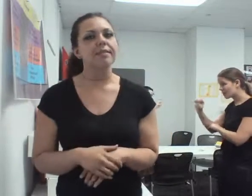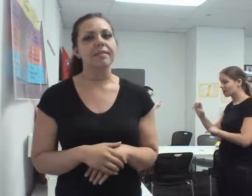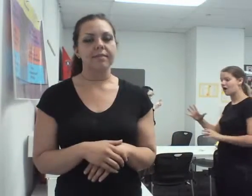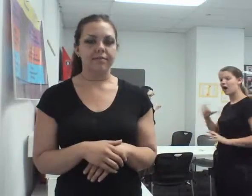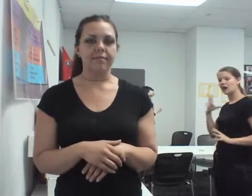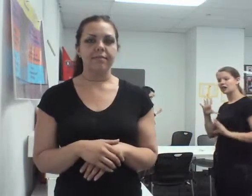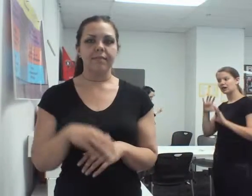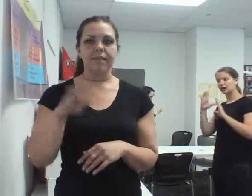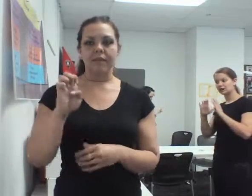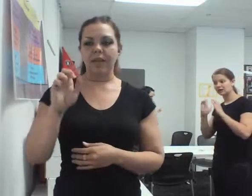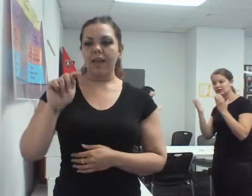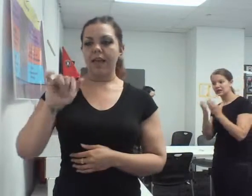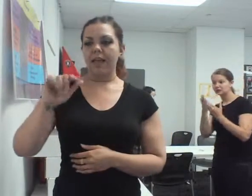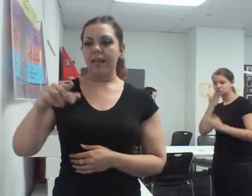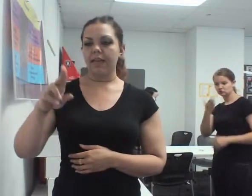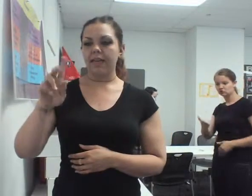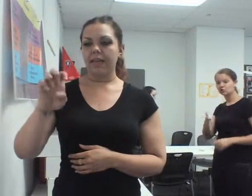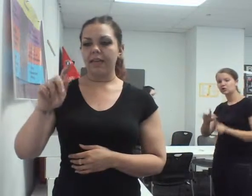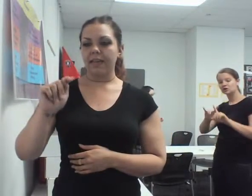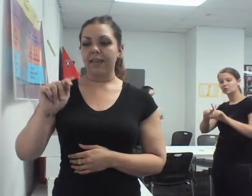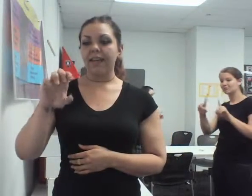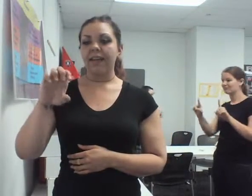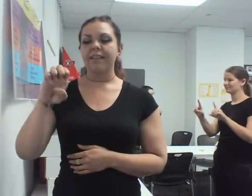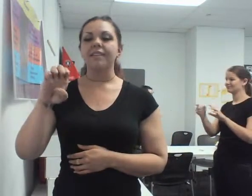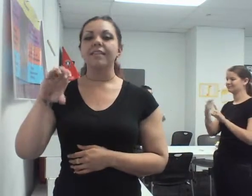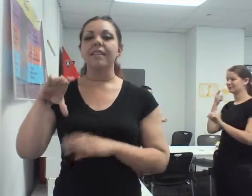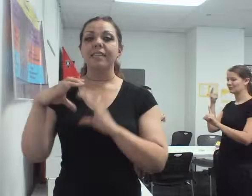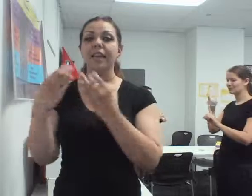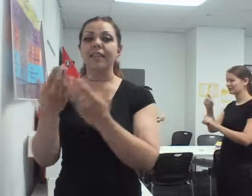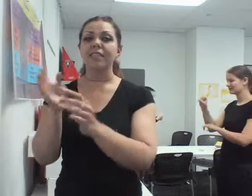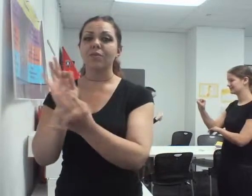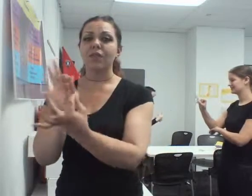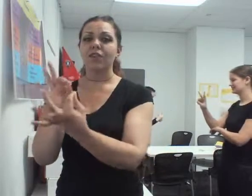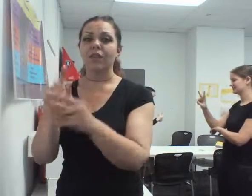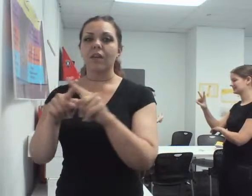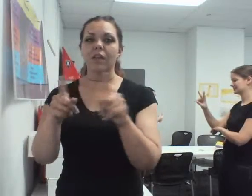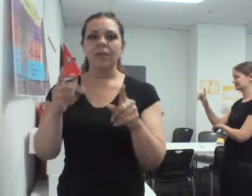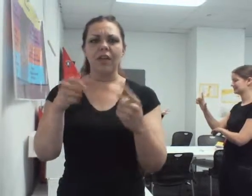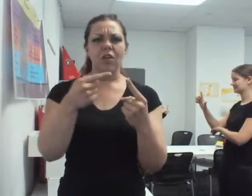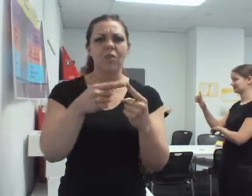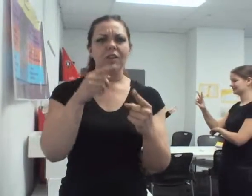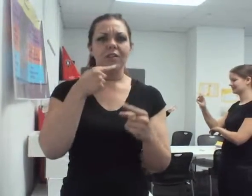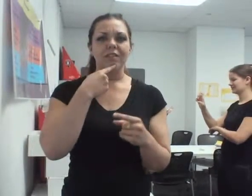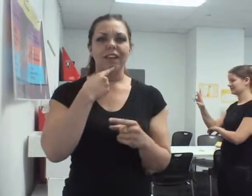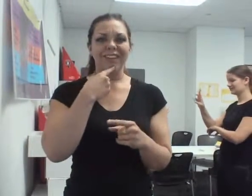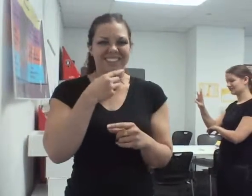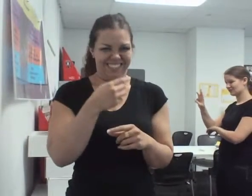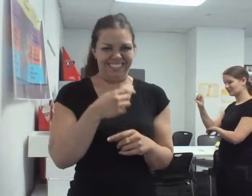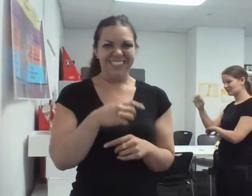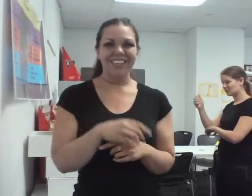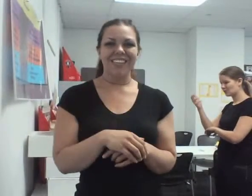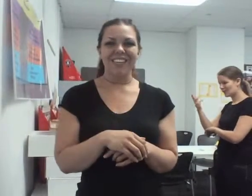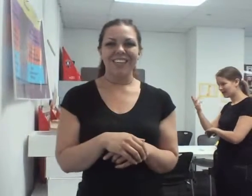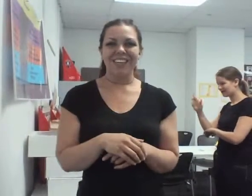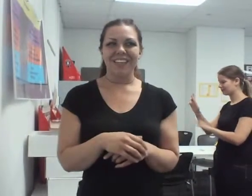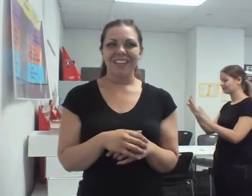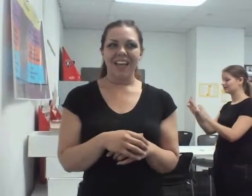I was trying to get at the silverware. But when you start saying forks and knives and spoons, now you're giving examples. We're compressing it into